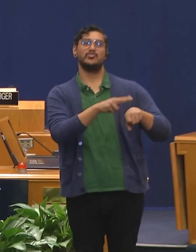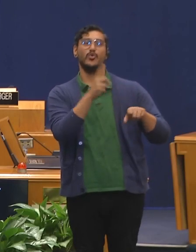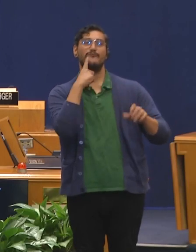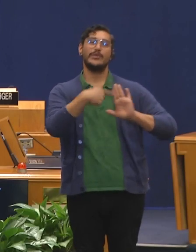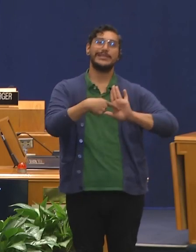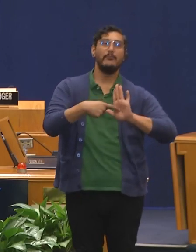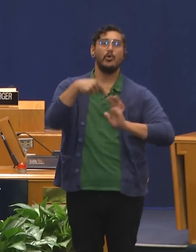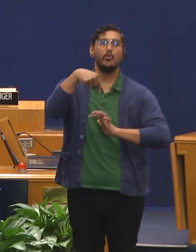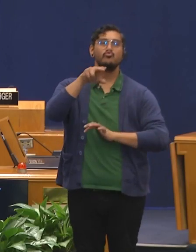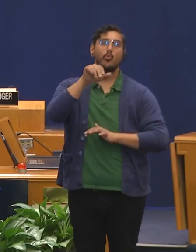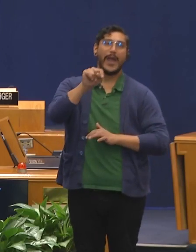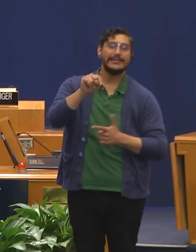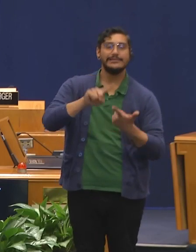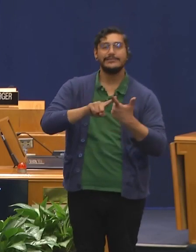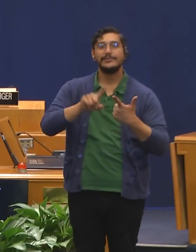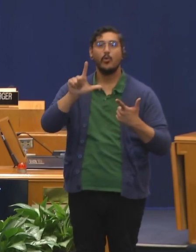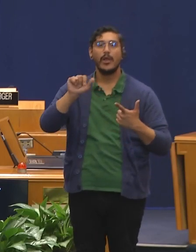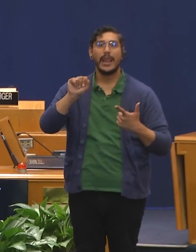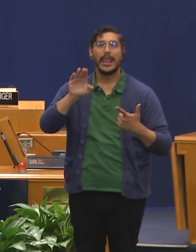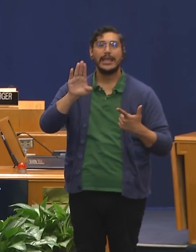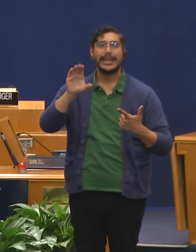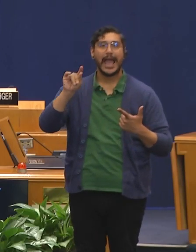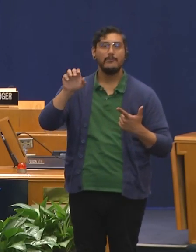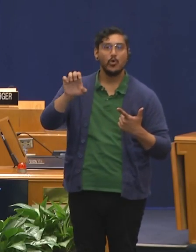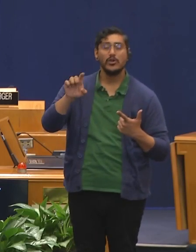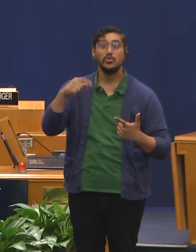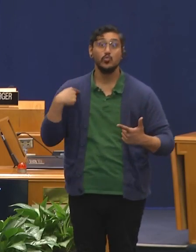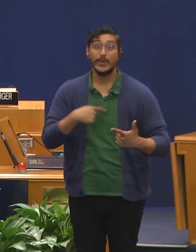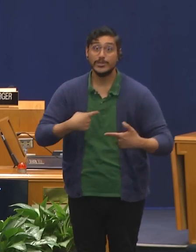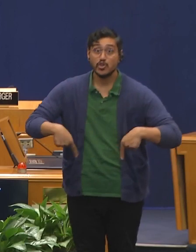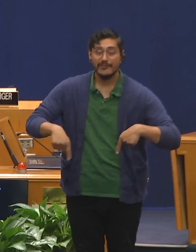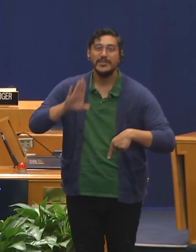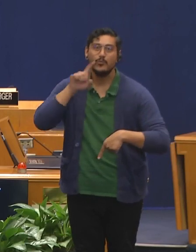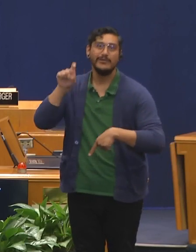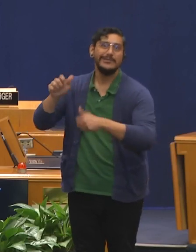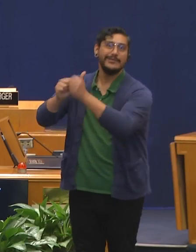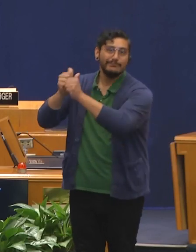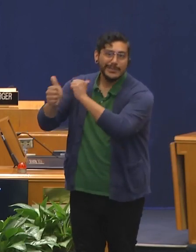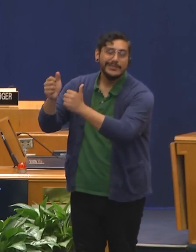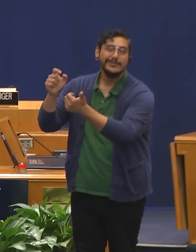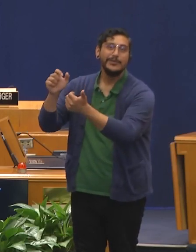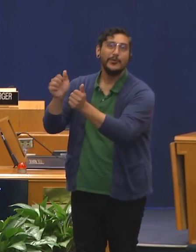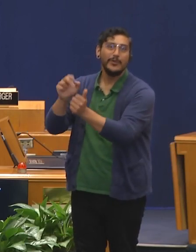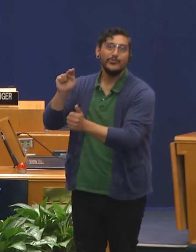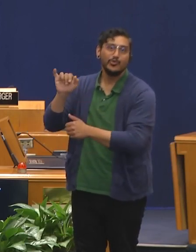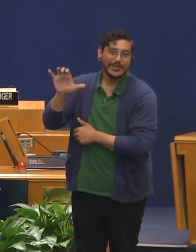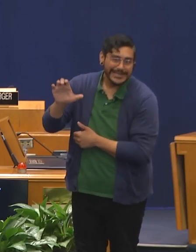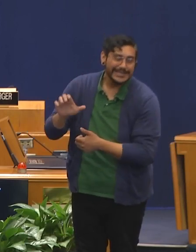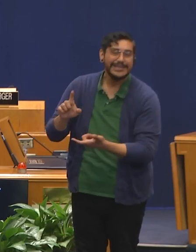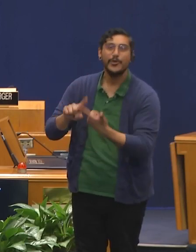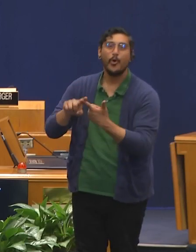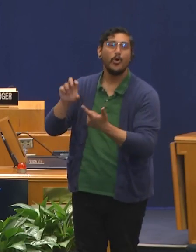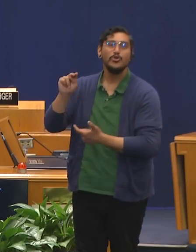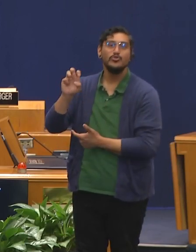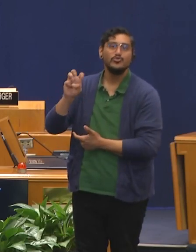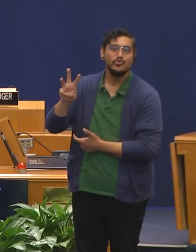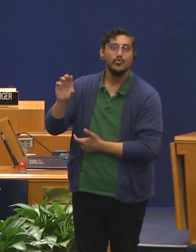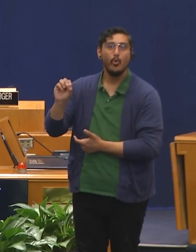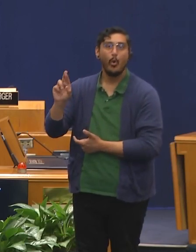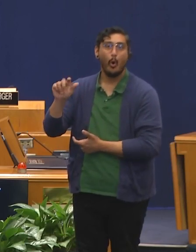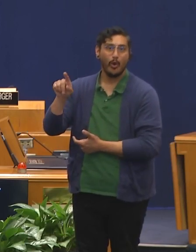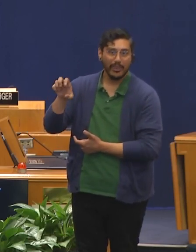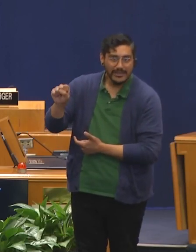because we were afraid that we would end up having to compete with New York and New Orleans and other areas that were struggling. So we had to look really hard